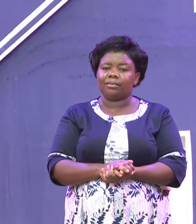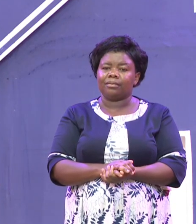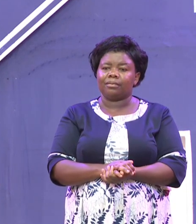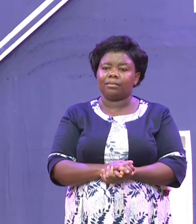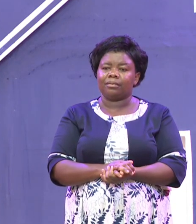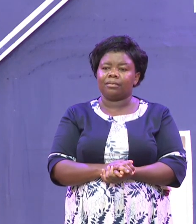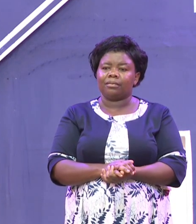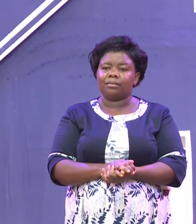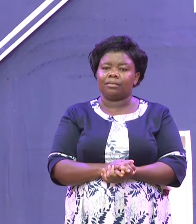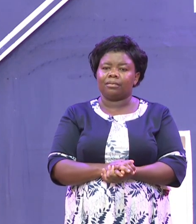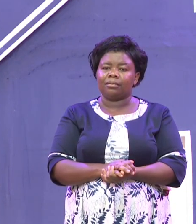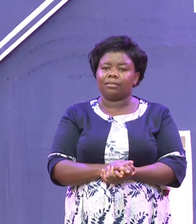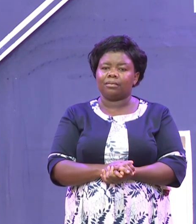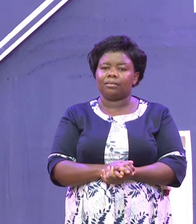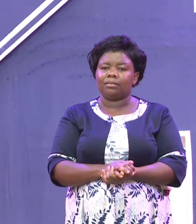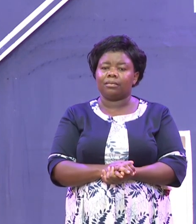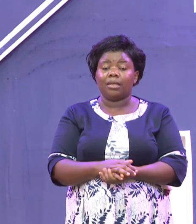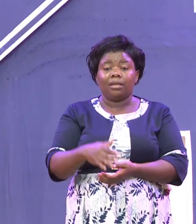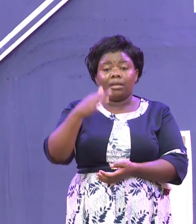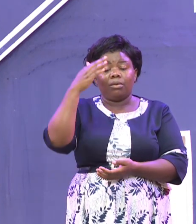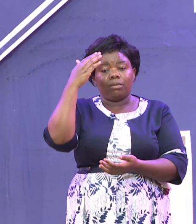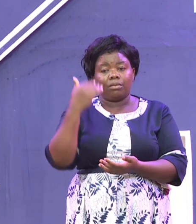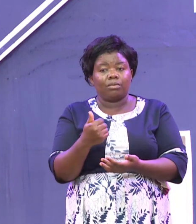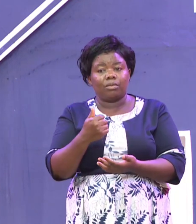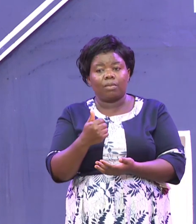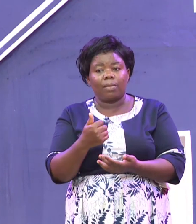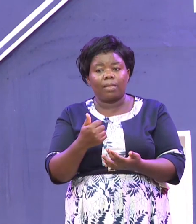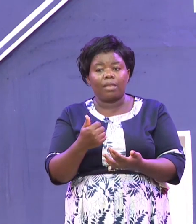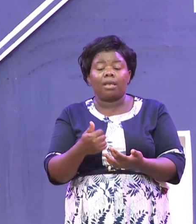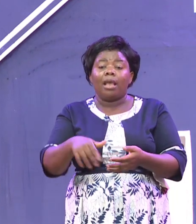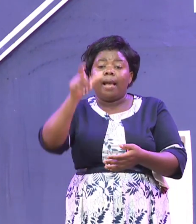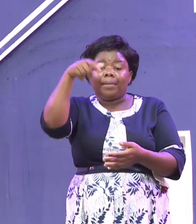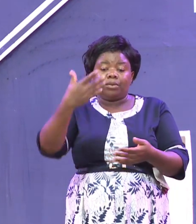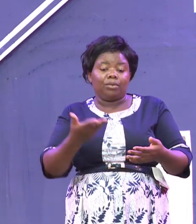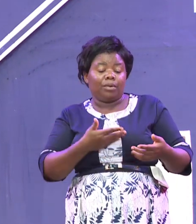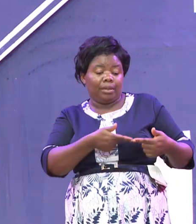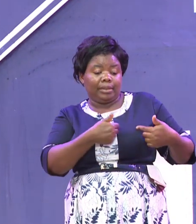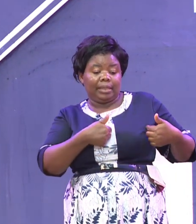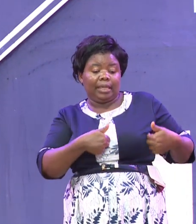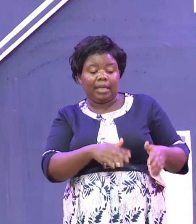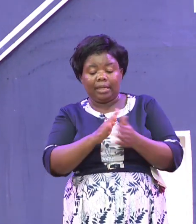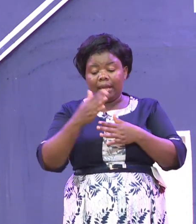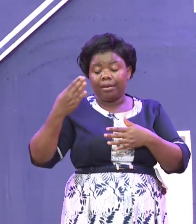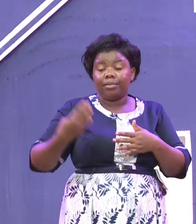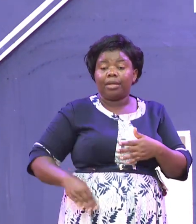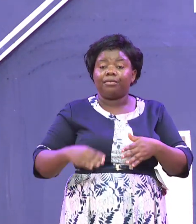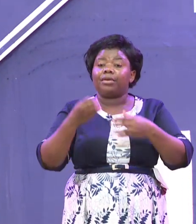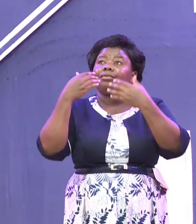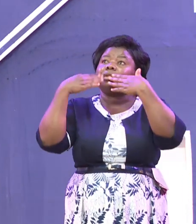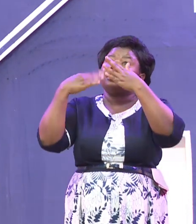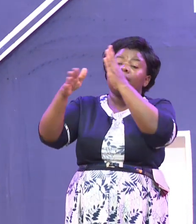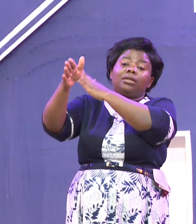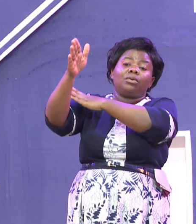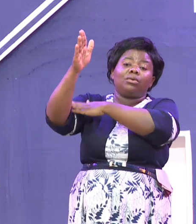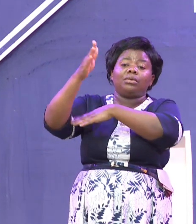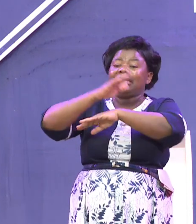it that it is not worth thanksgiving. Chovola bantu omuntu anabera no mutima obwe mpiso yokwebaza